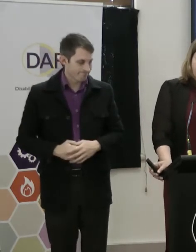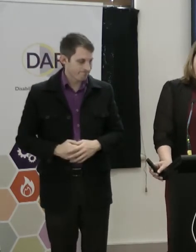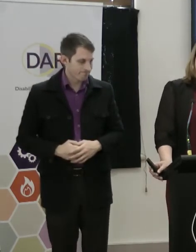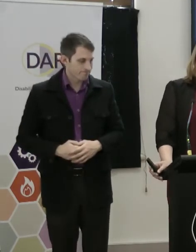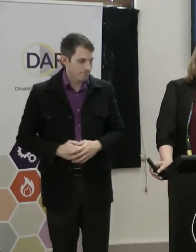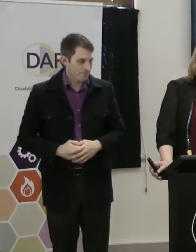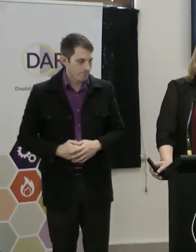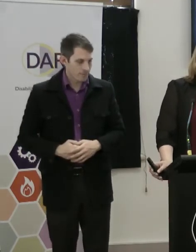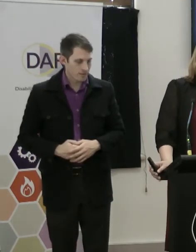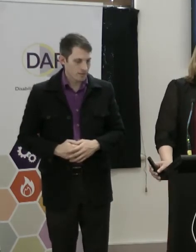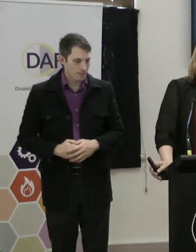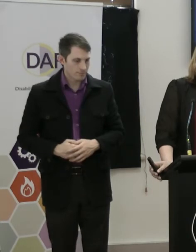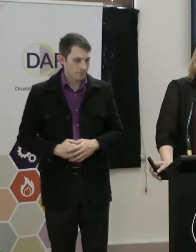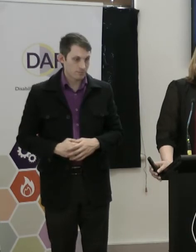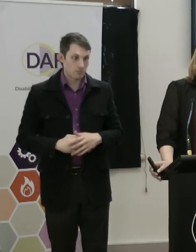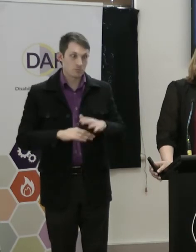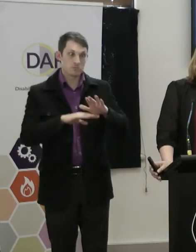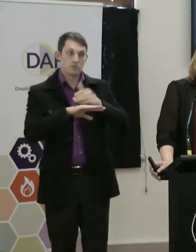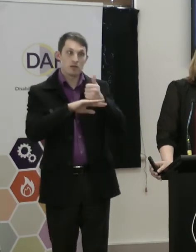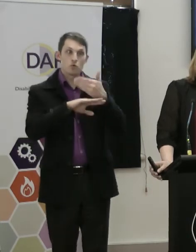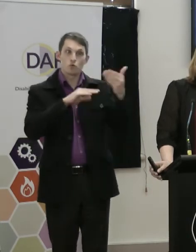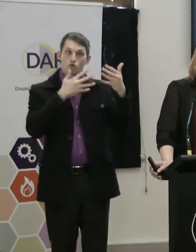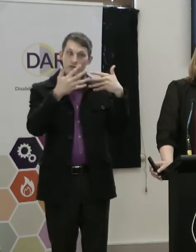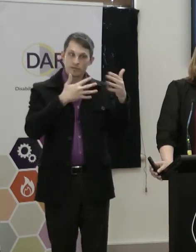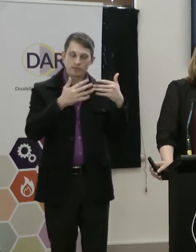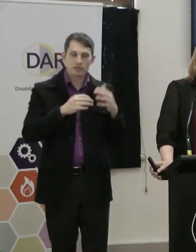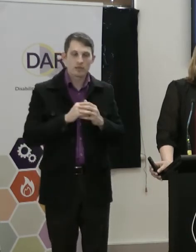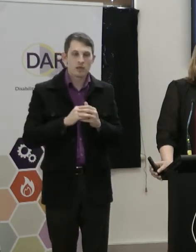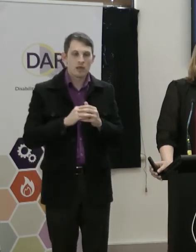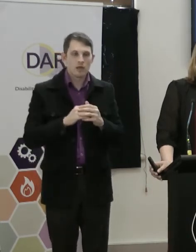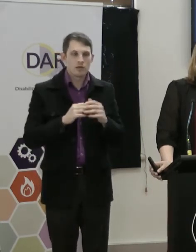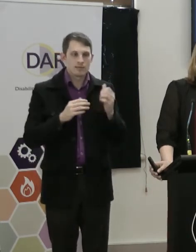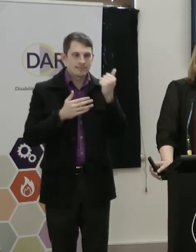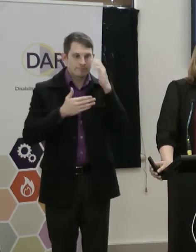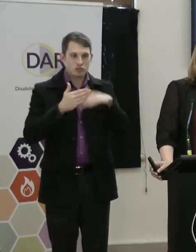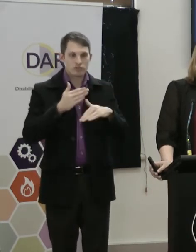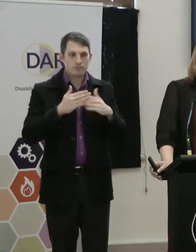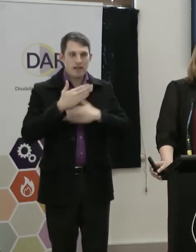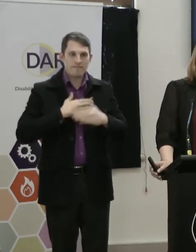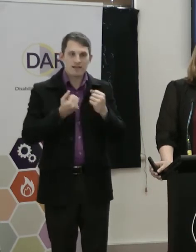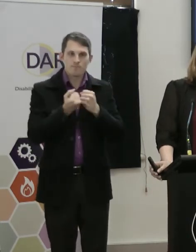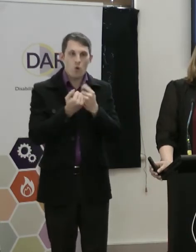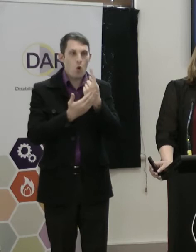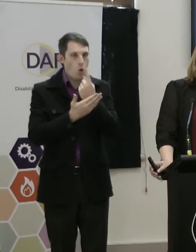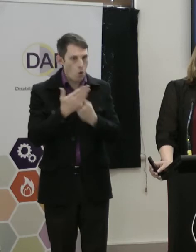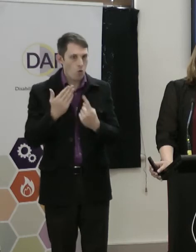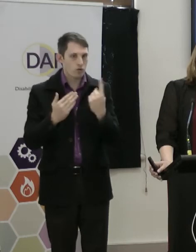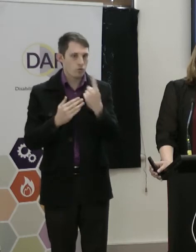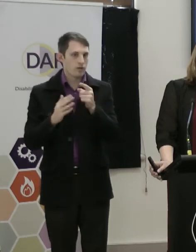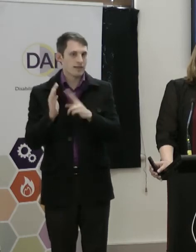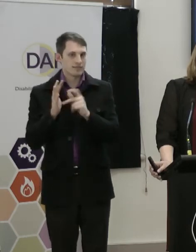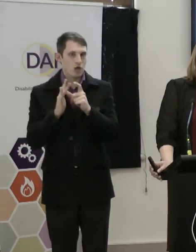Under the new arrangements, specialist behaviour support can only be provided by an NDIS registered